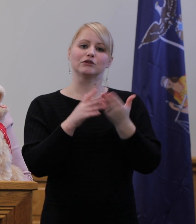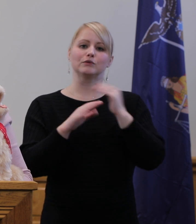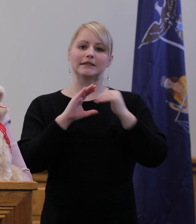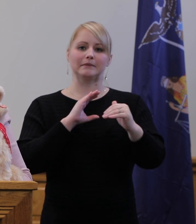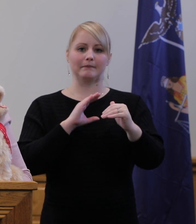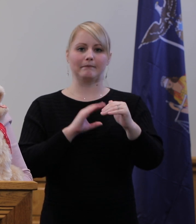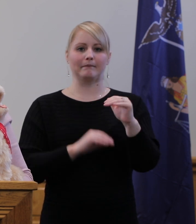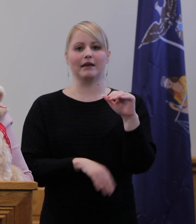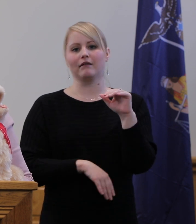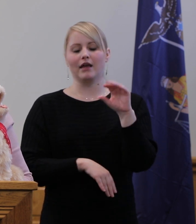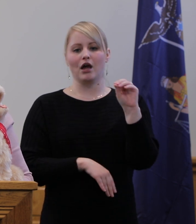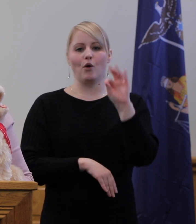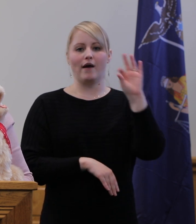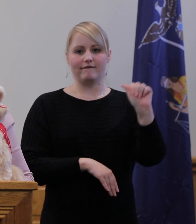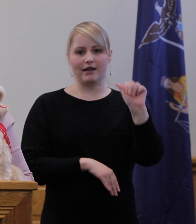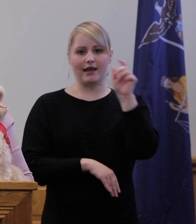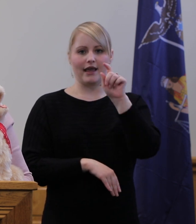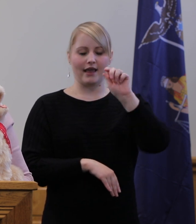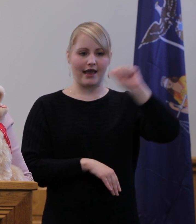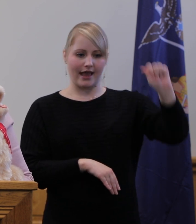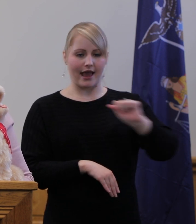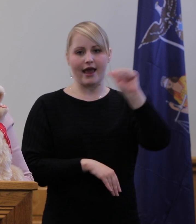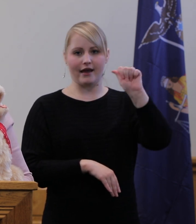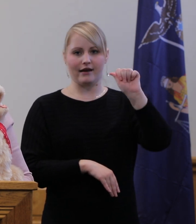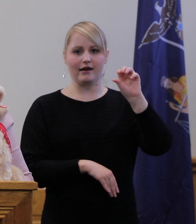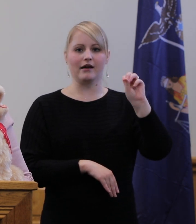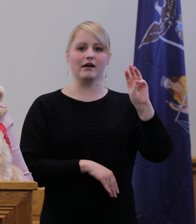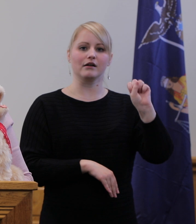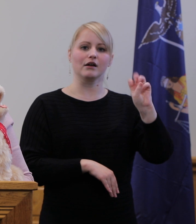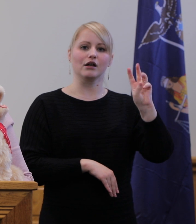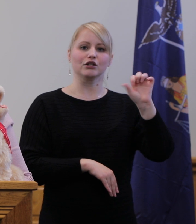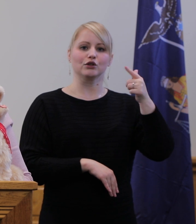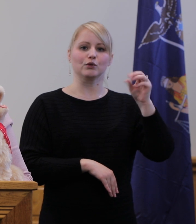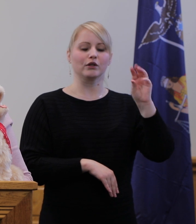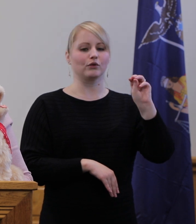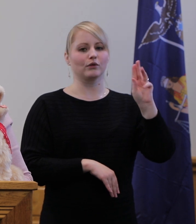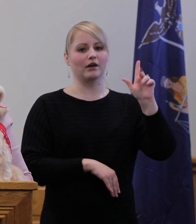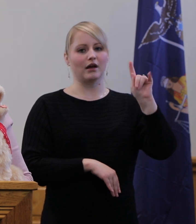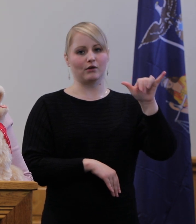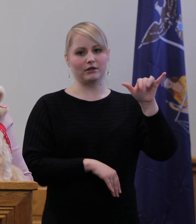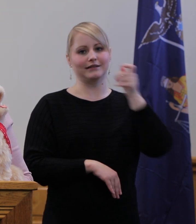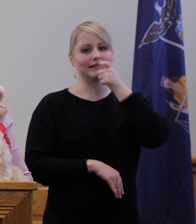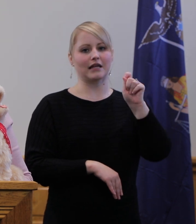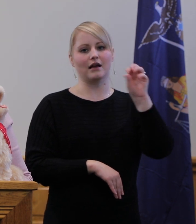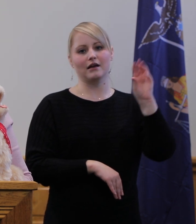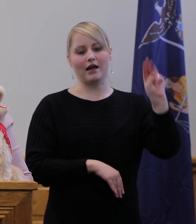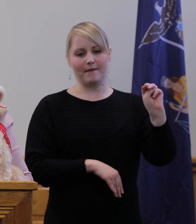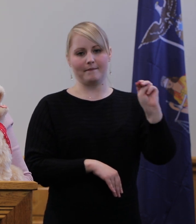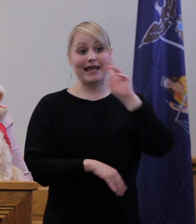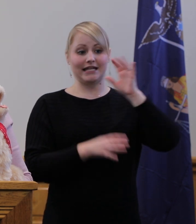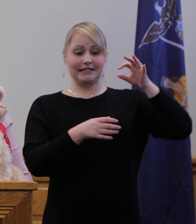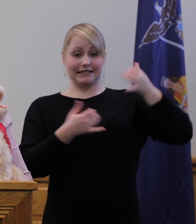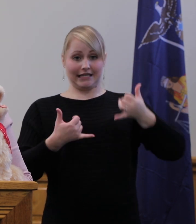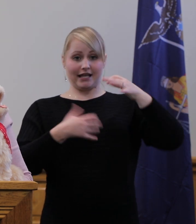ofa@oswegocounty.com. And since Chairman Weatherup did mention it, today is Election Day, and I do encourage you all to get out and exercise your right to vote. It